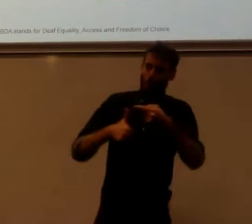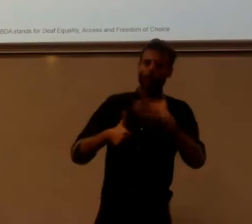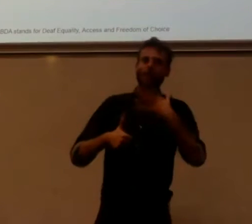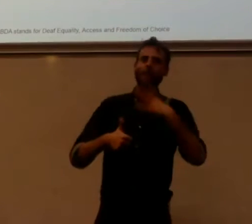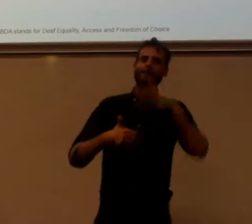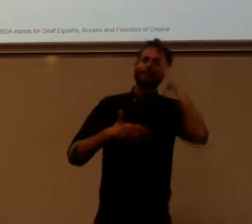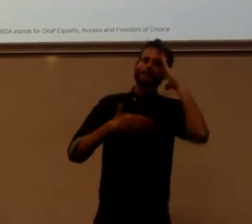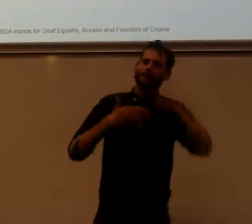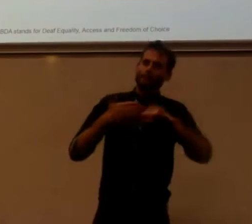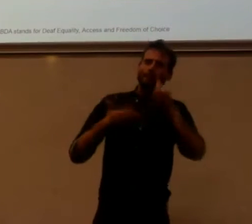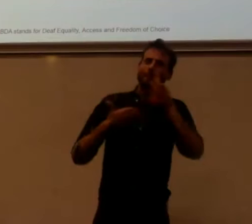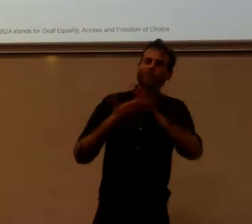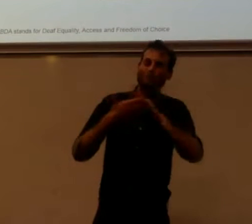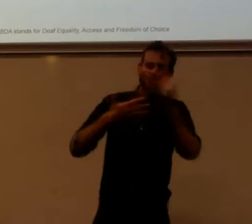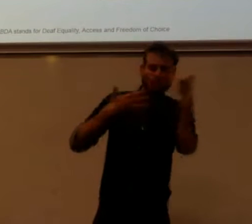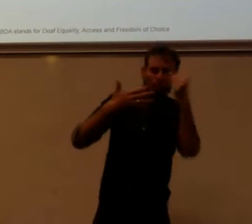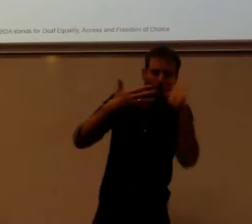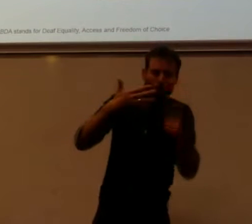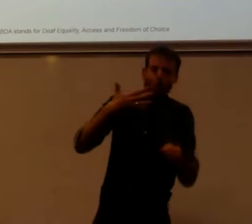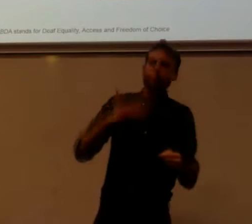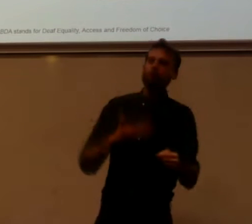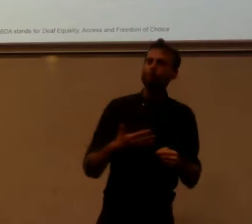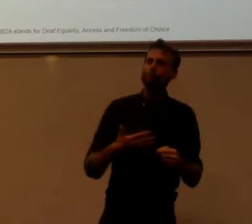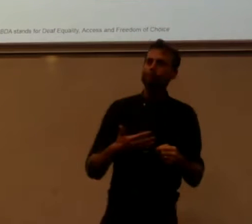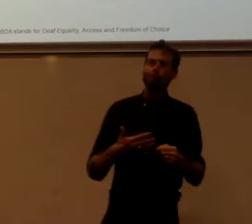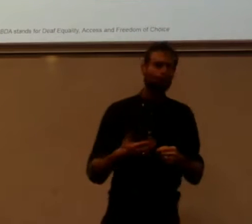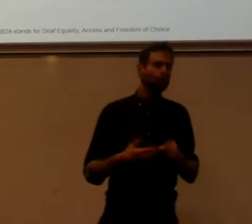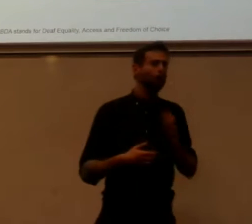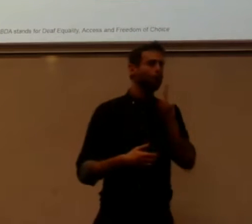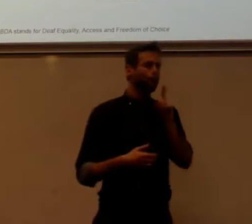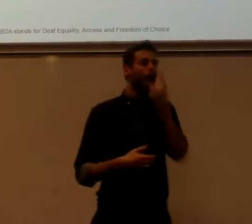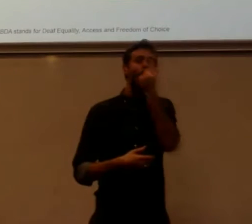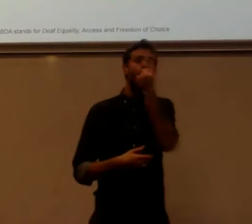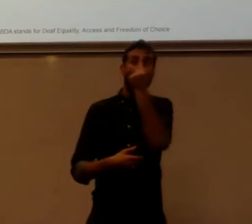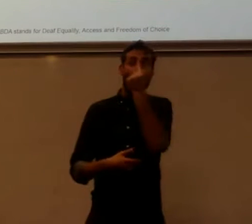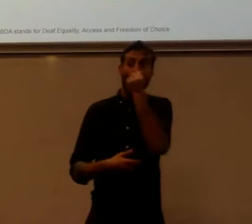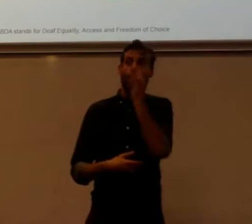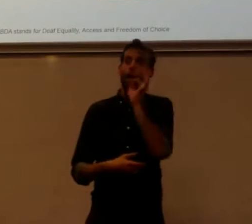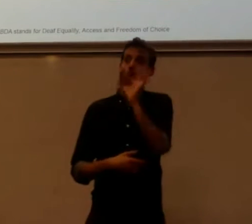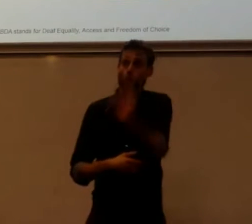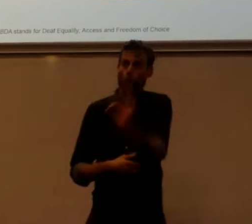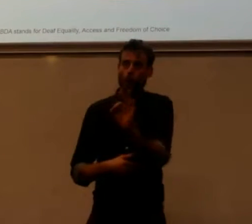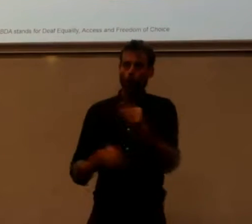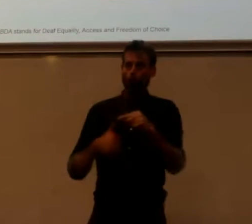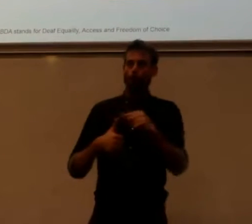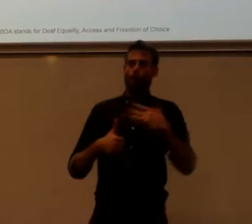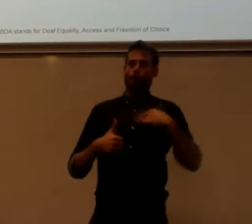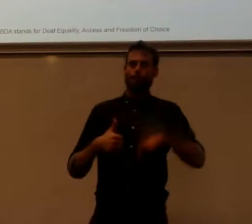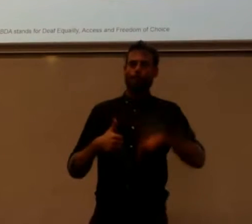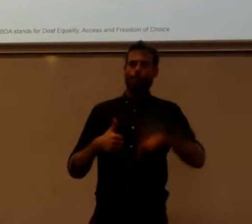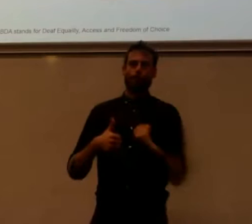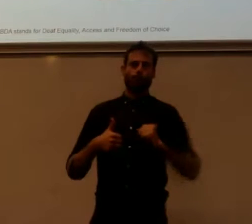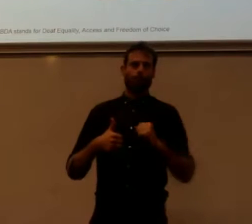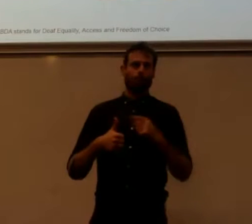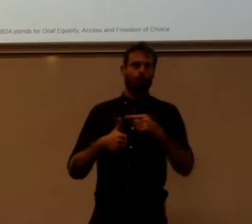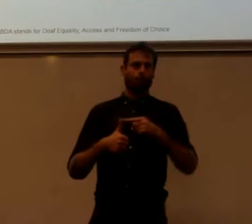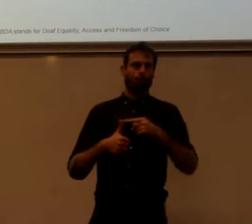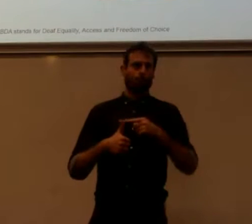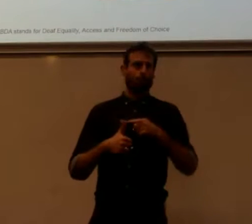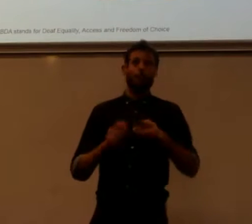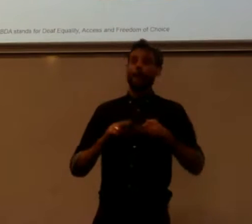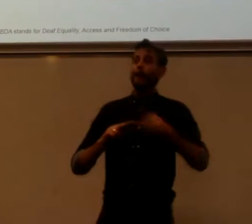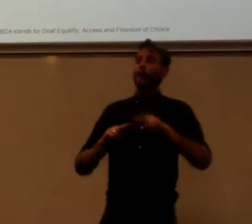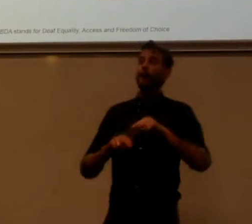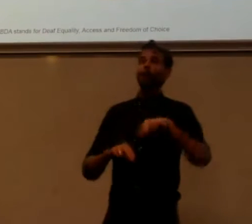of eligibility, yes, you must be living in Scotland. If you were employed by any